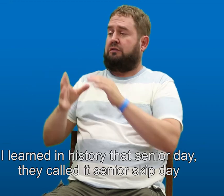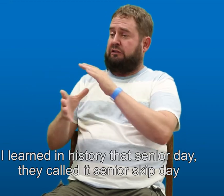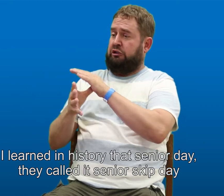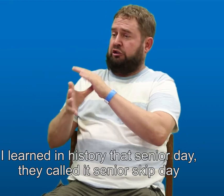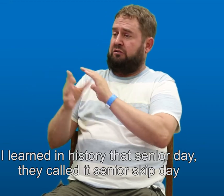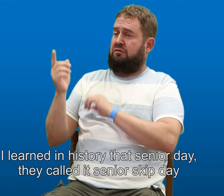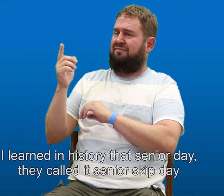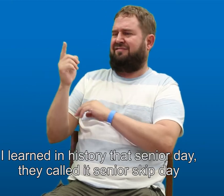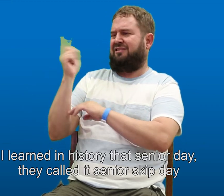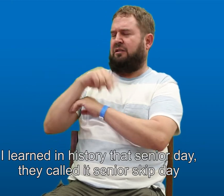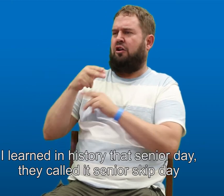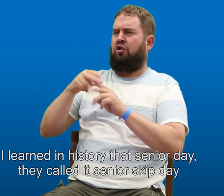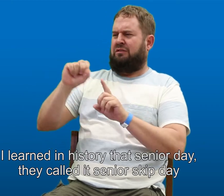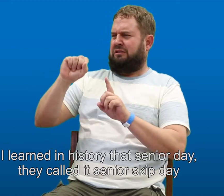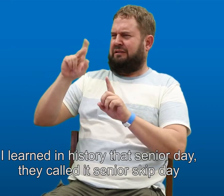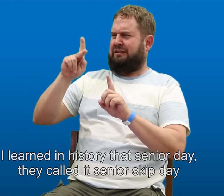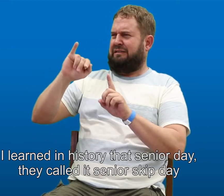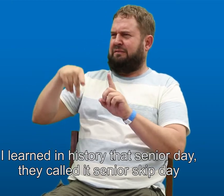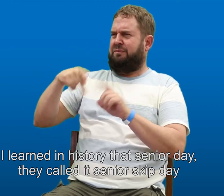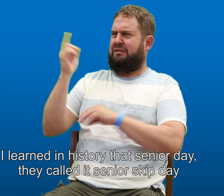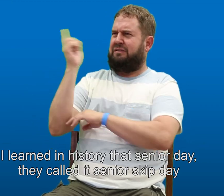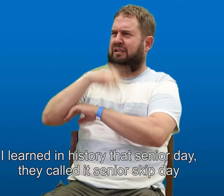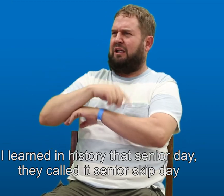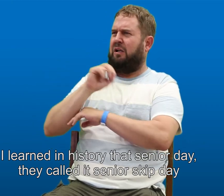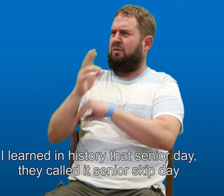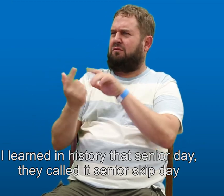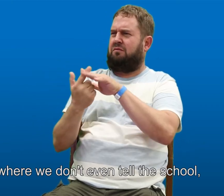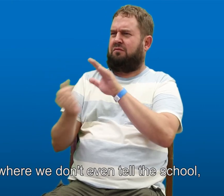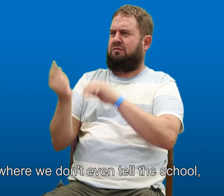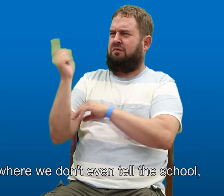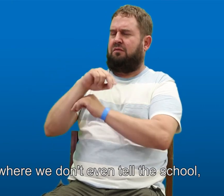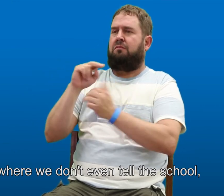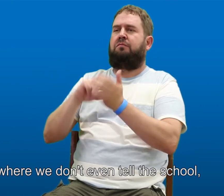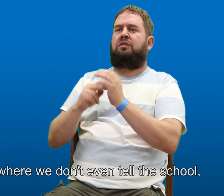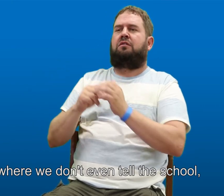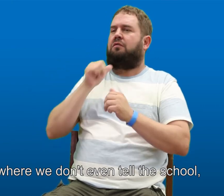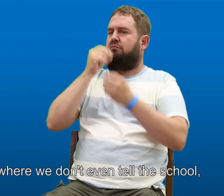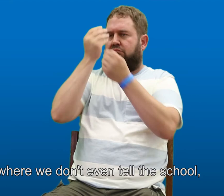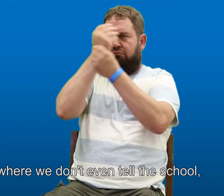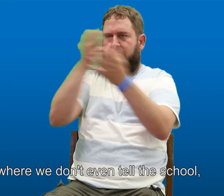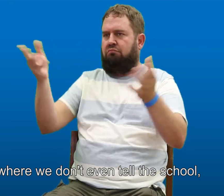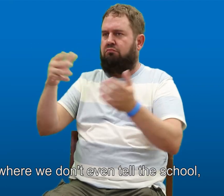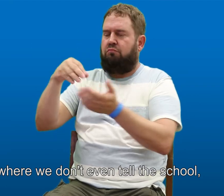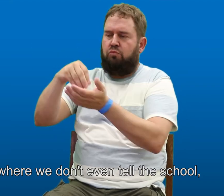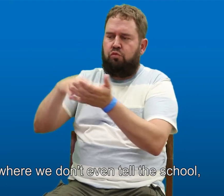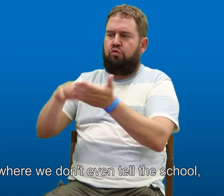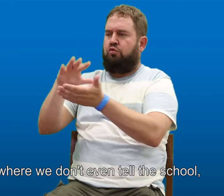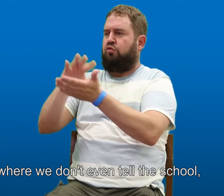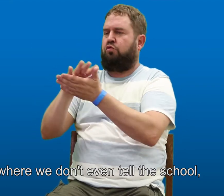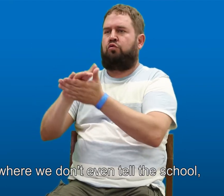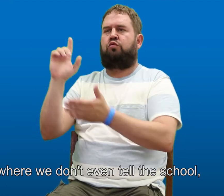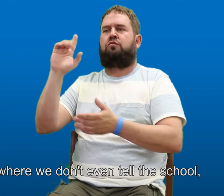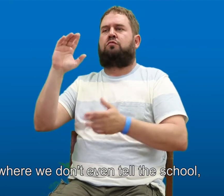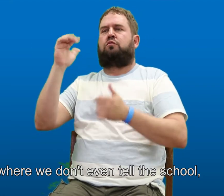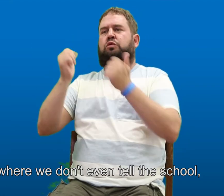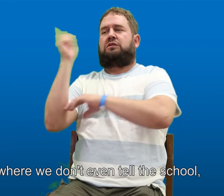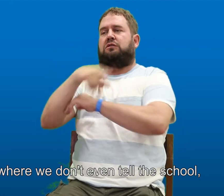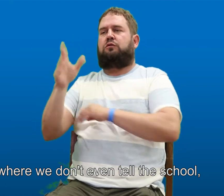in the history of the senior, senior day, they call it senior skip day, where we don't even tell the student,